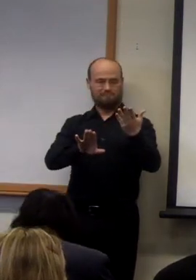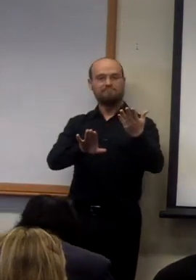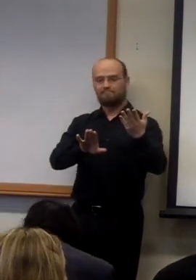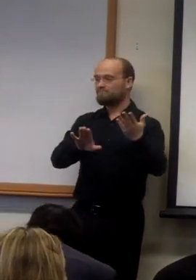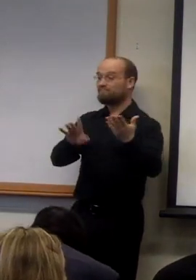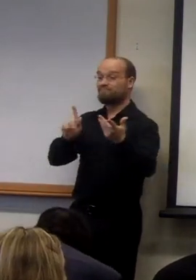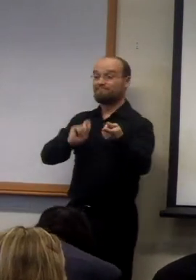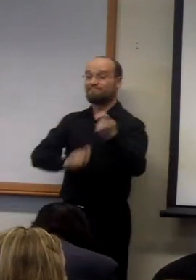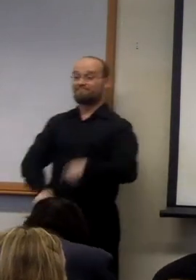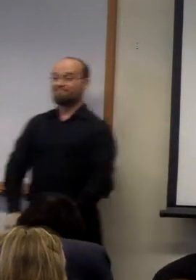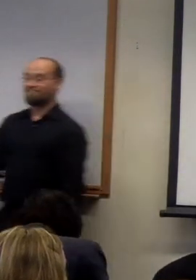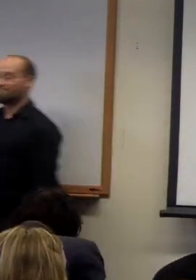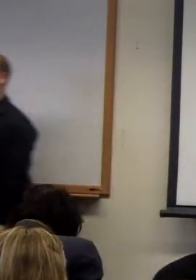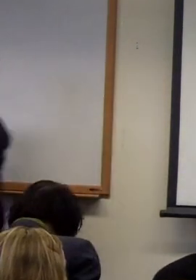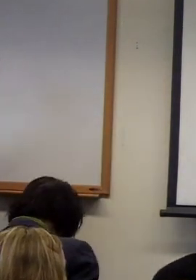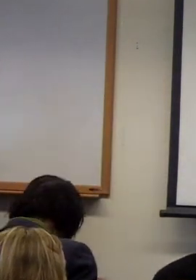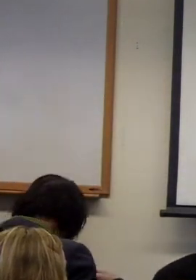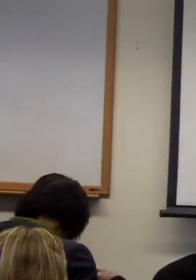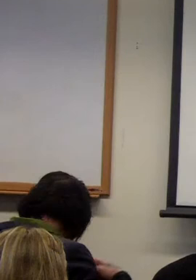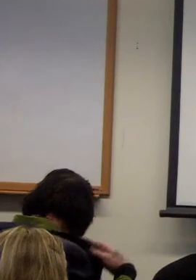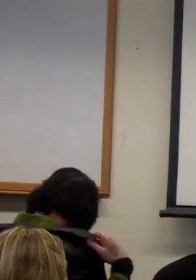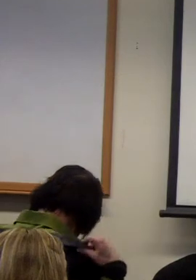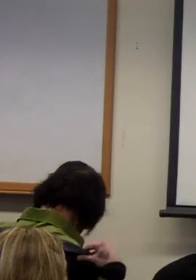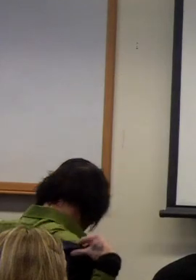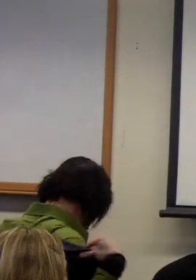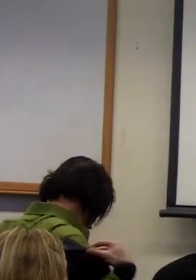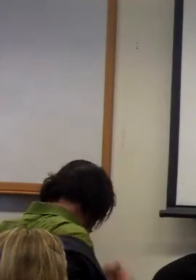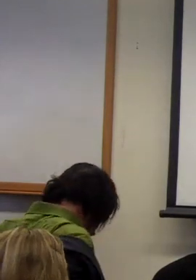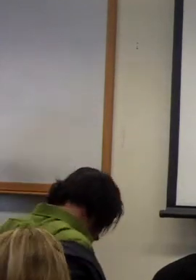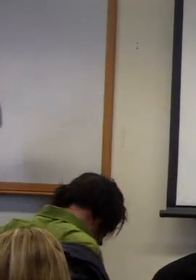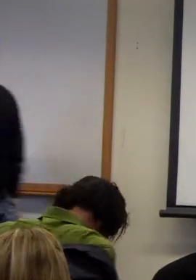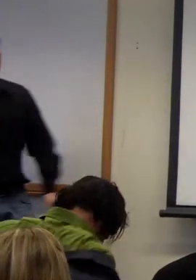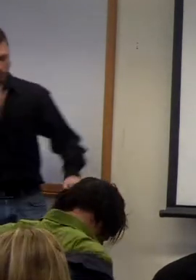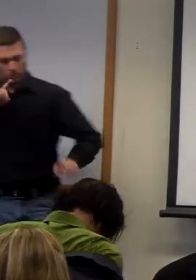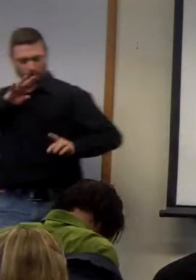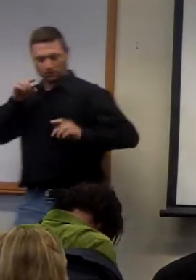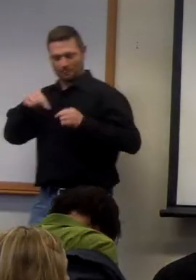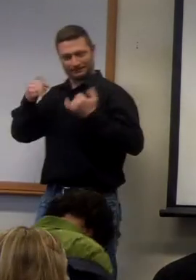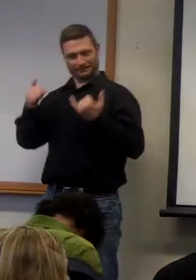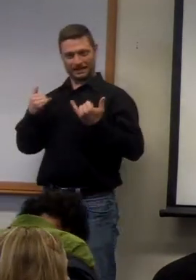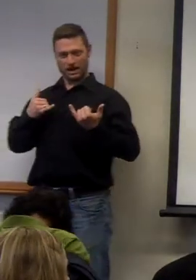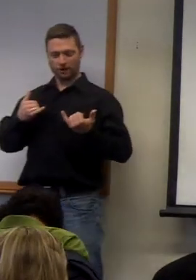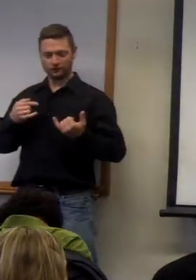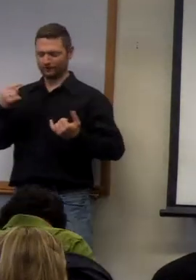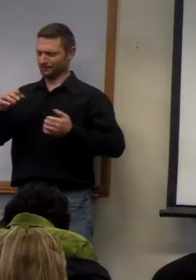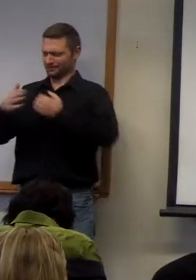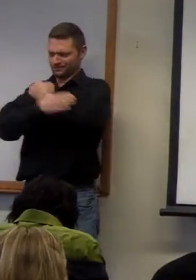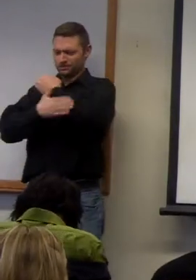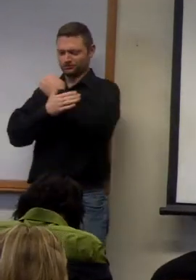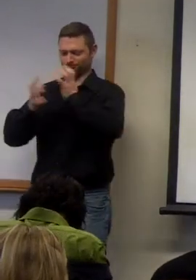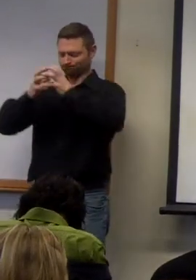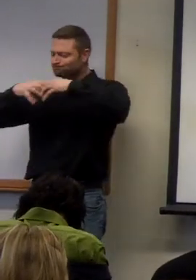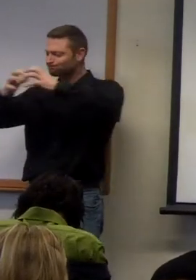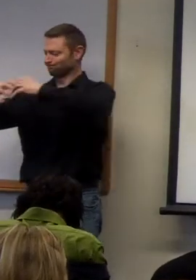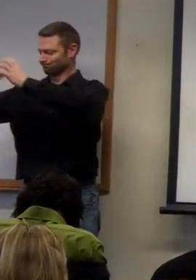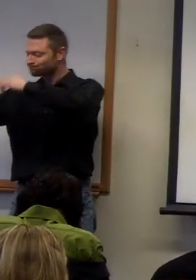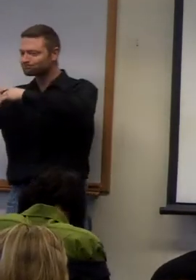let's talk about racism, right? Like, shake people, like, we gotta talk about racism. This country's crumbling, you know.